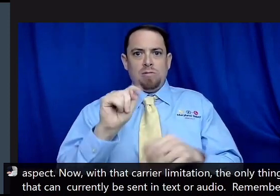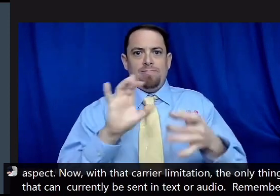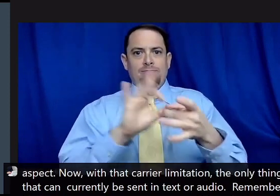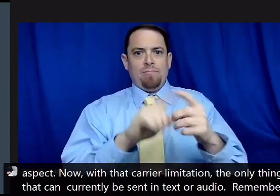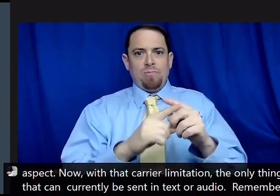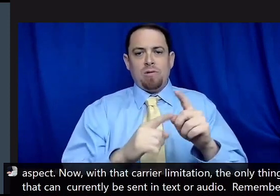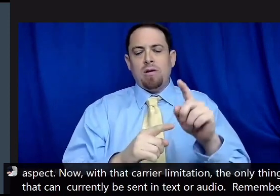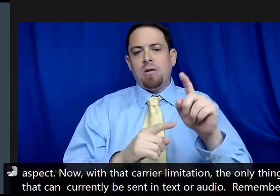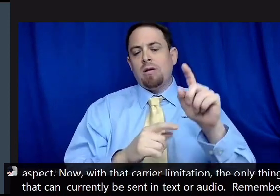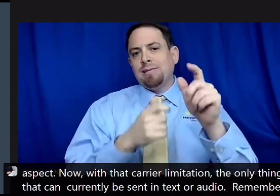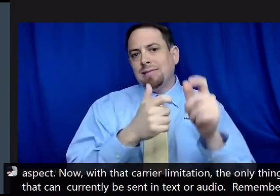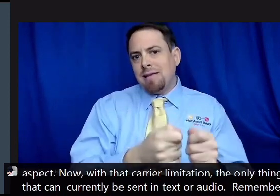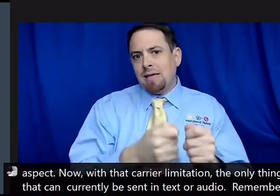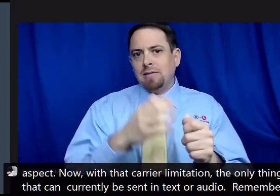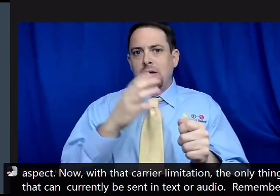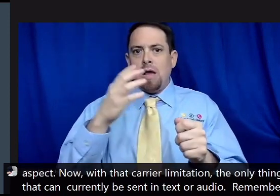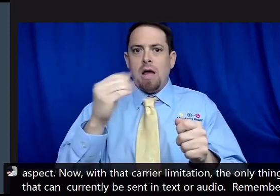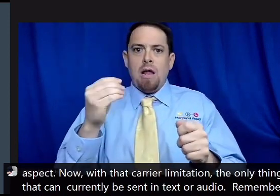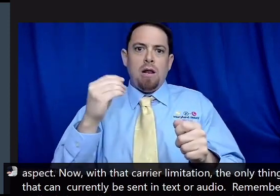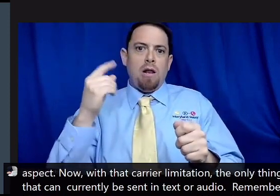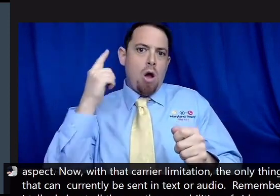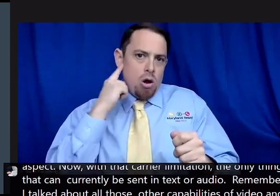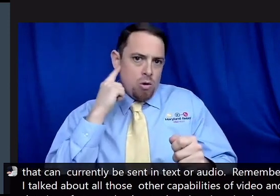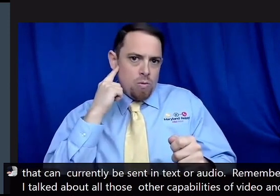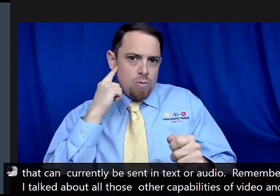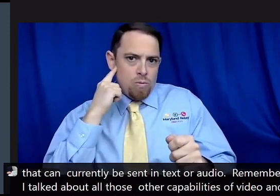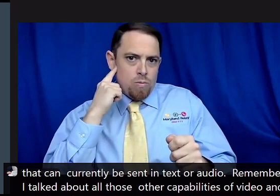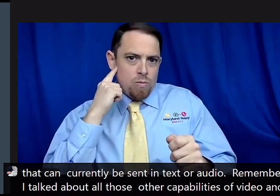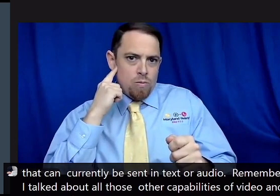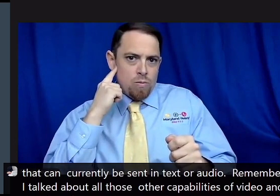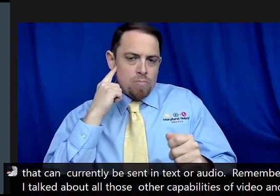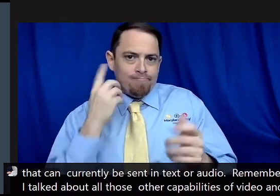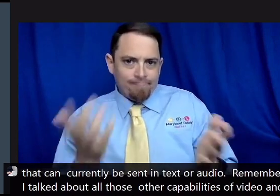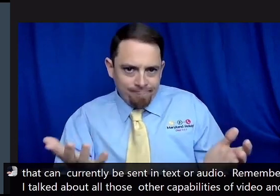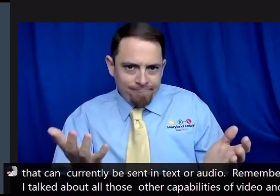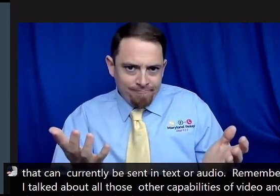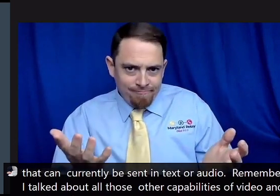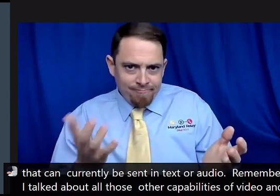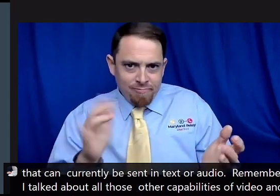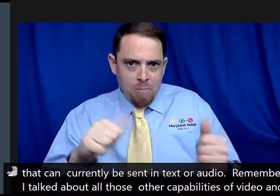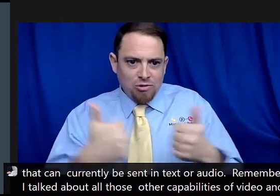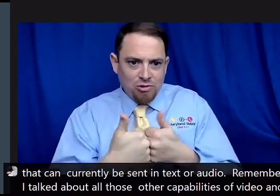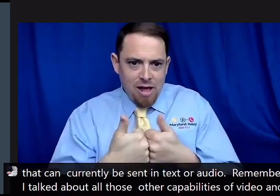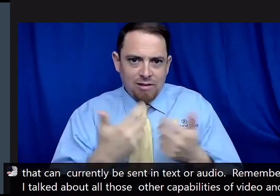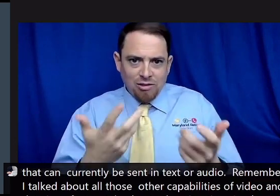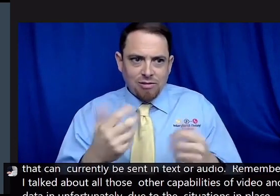things that we can use RTT for now is text and audio.